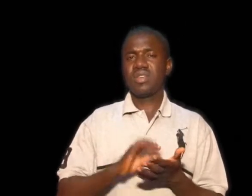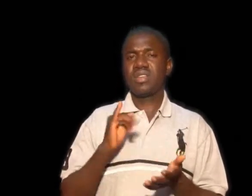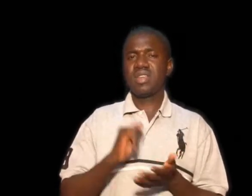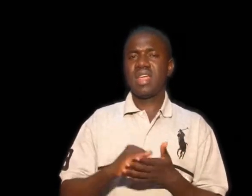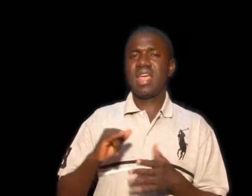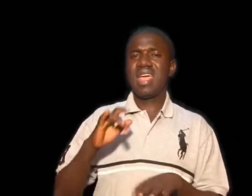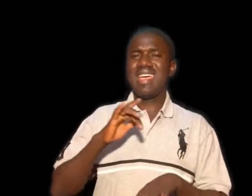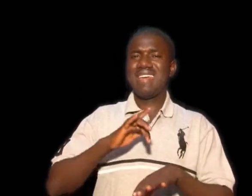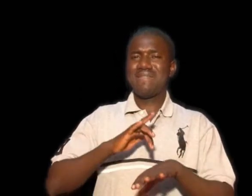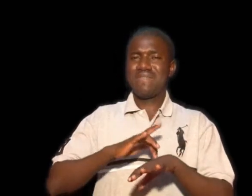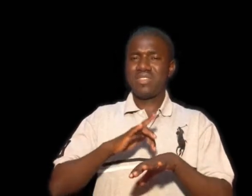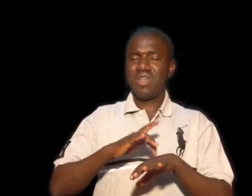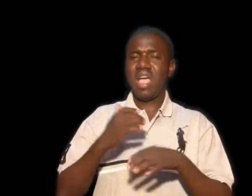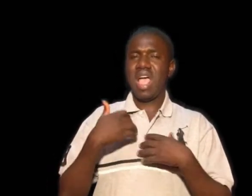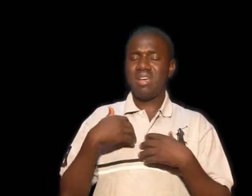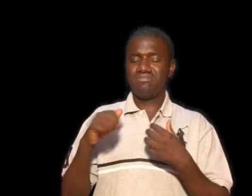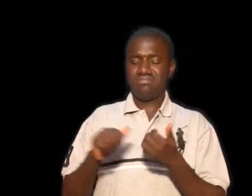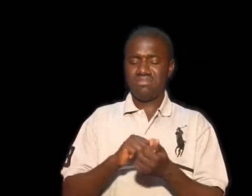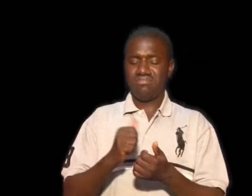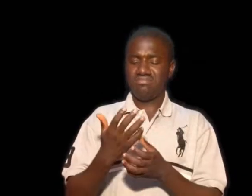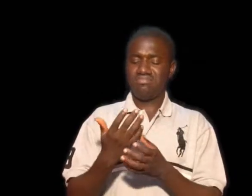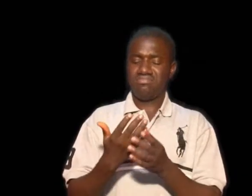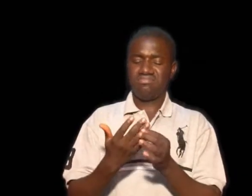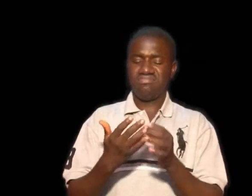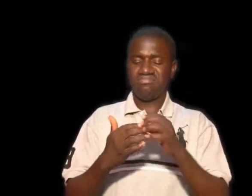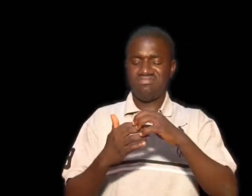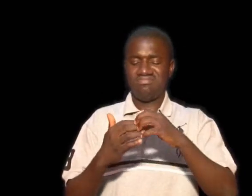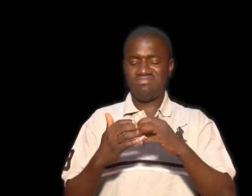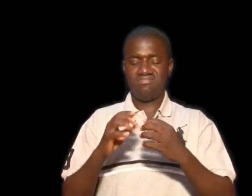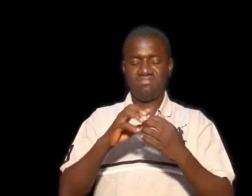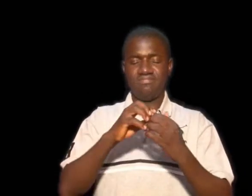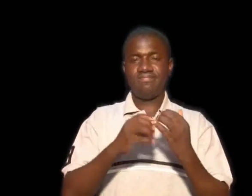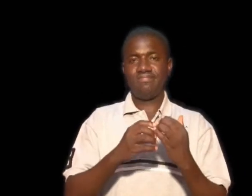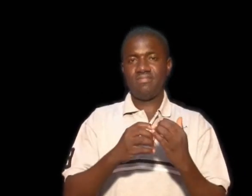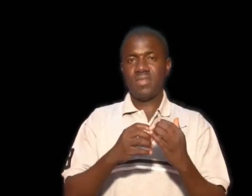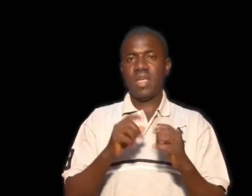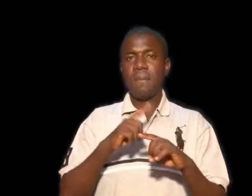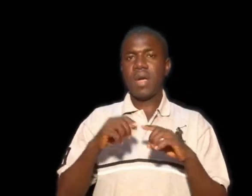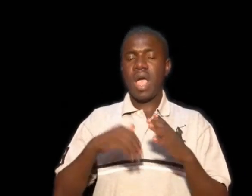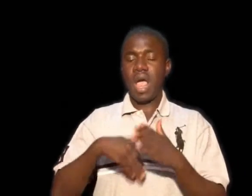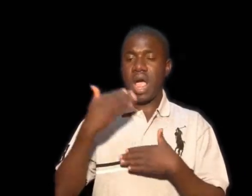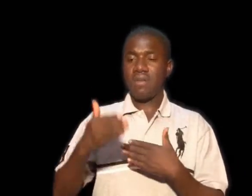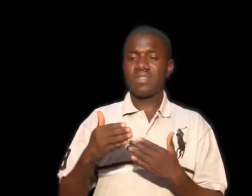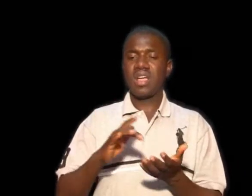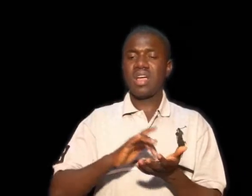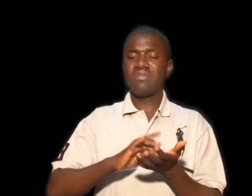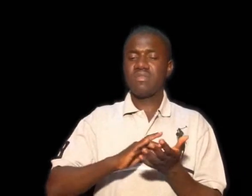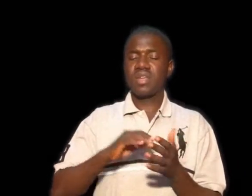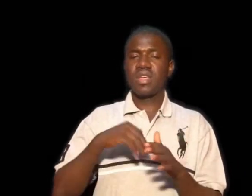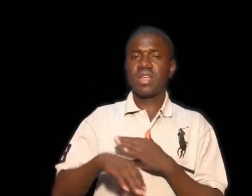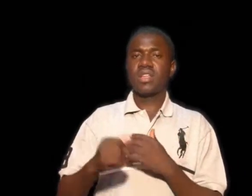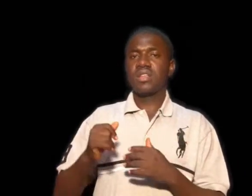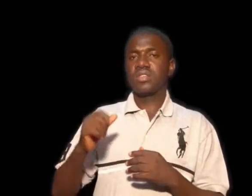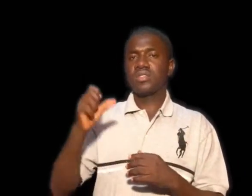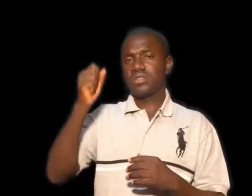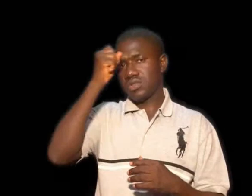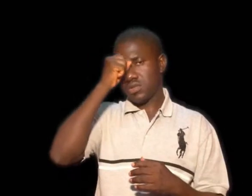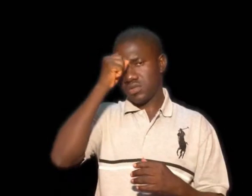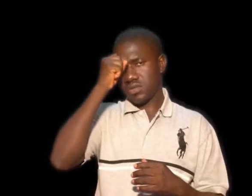the infection had already damaged the nerves to his hands and feet. But after treatment at Amanawa Hospital, Sokoto, Shehu